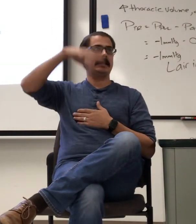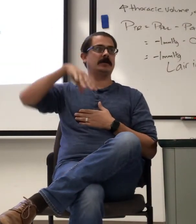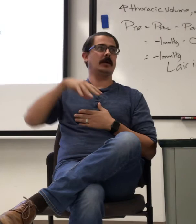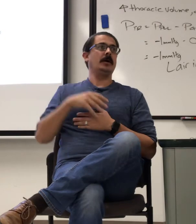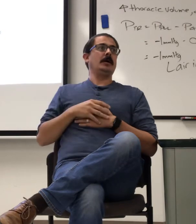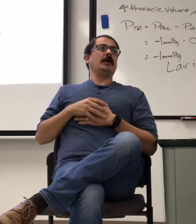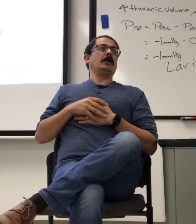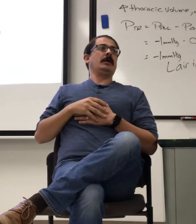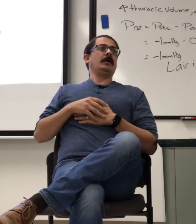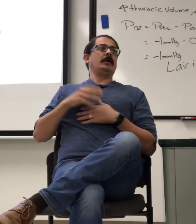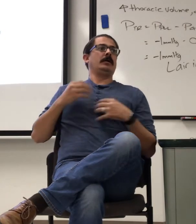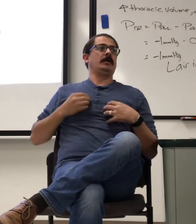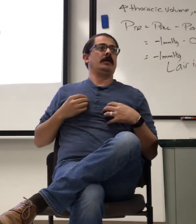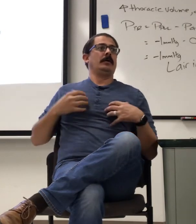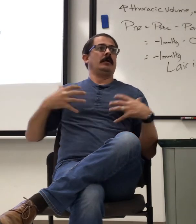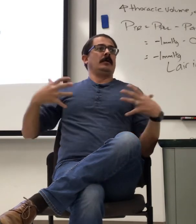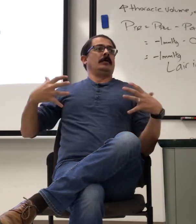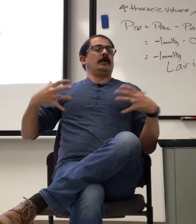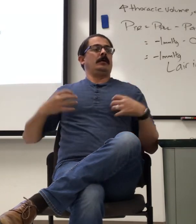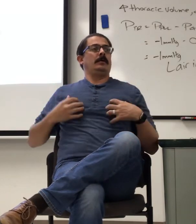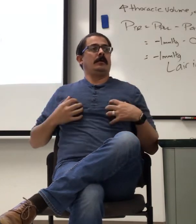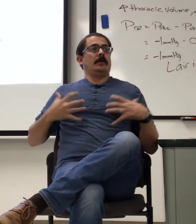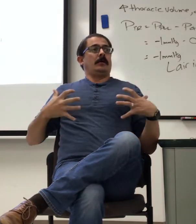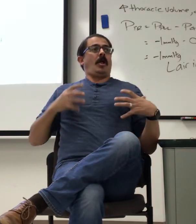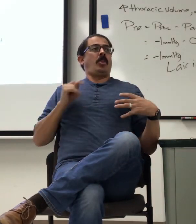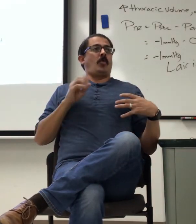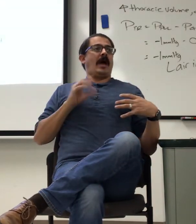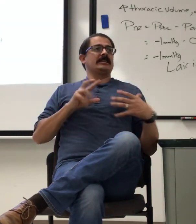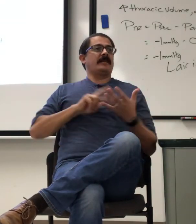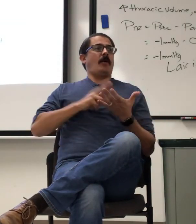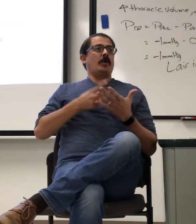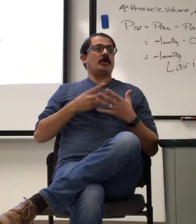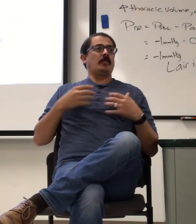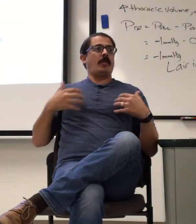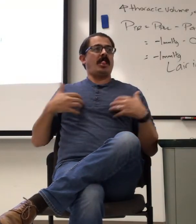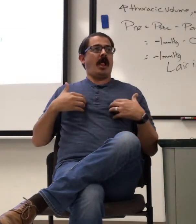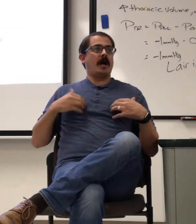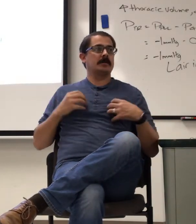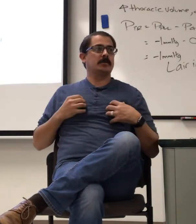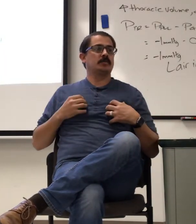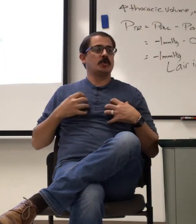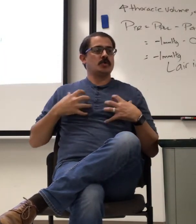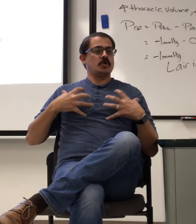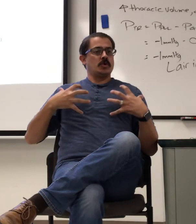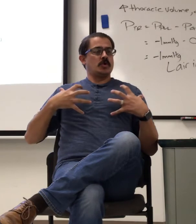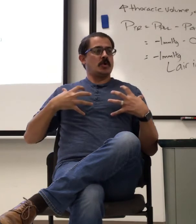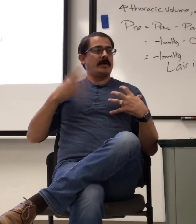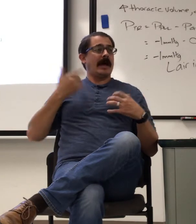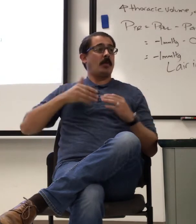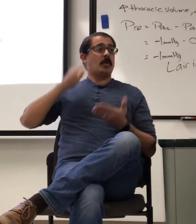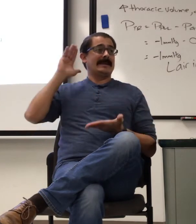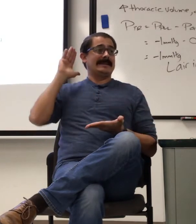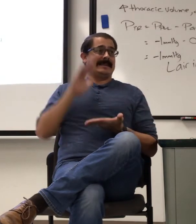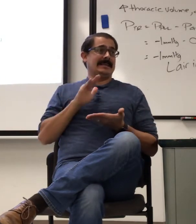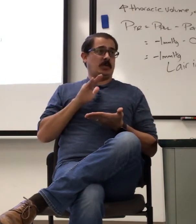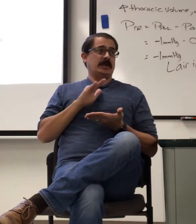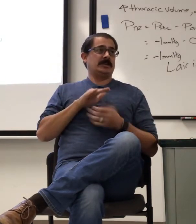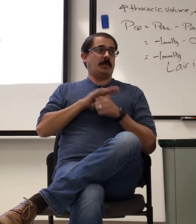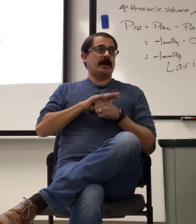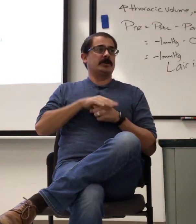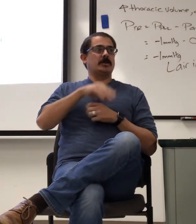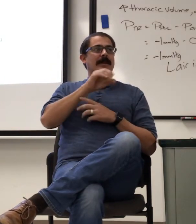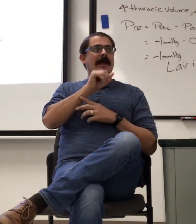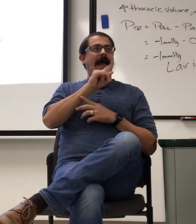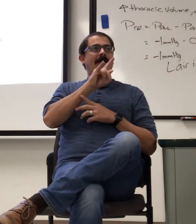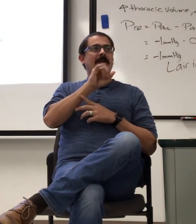in, you expand the thoracic volume, you expand the lungs with it. That decreases the pressure inside the alveolar spaces to